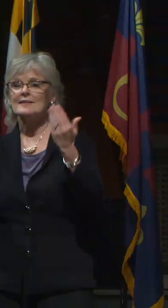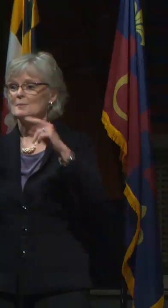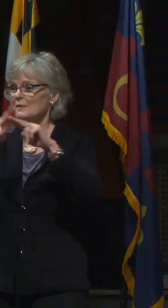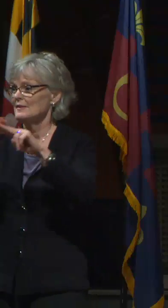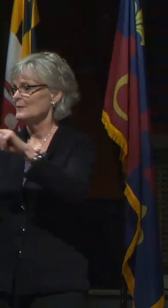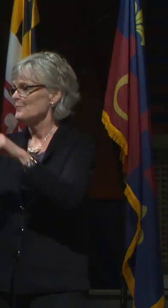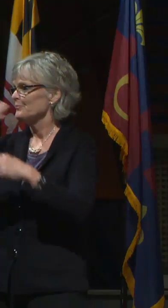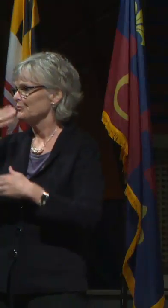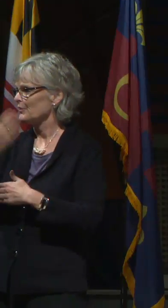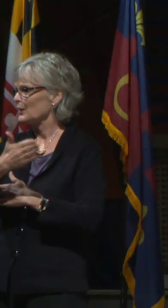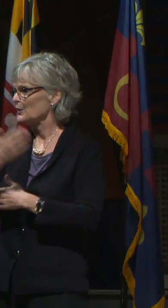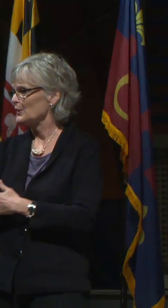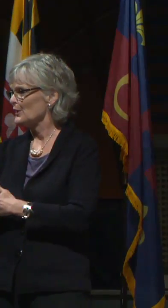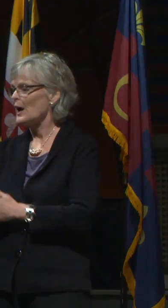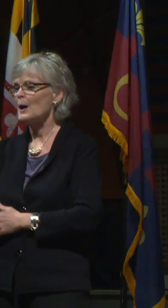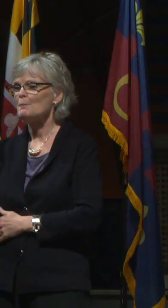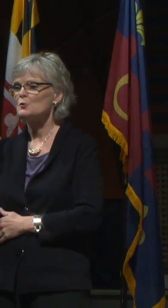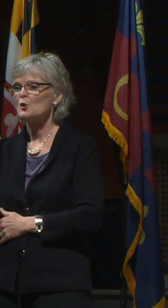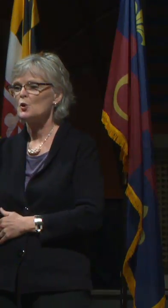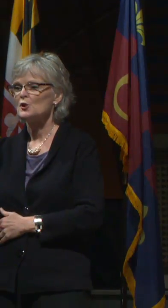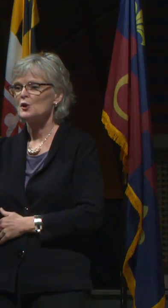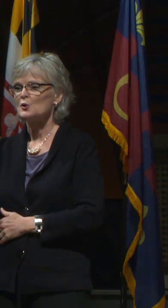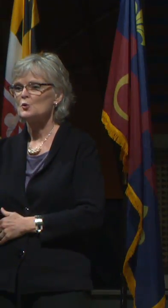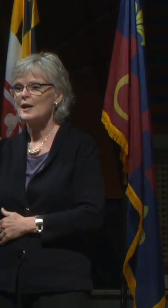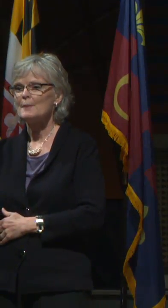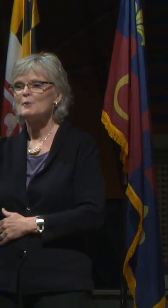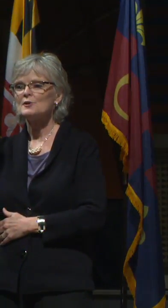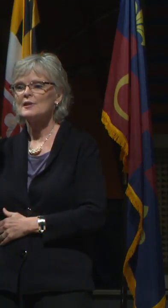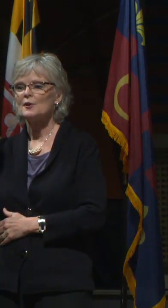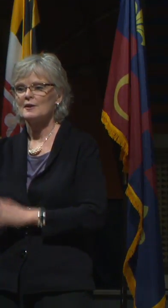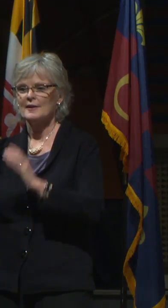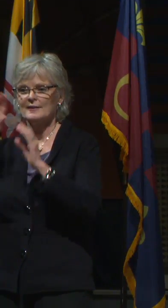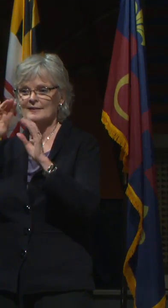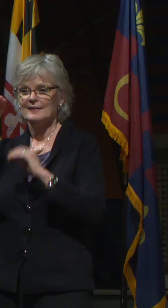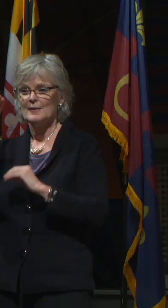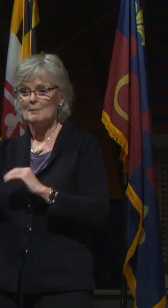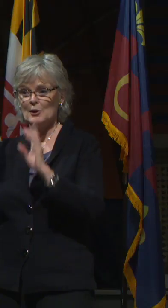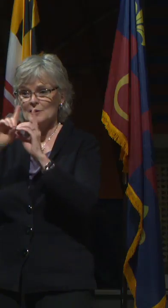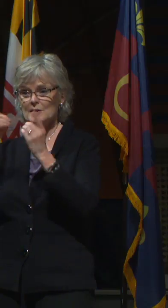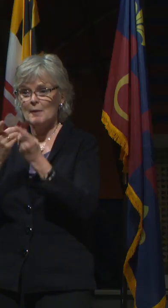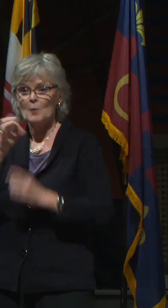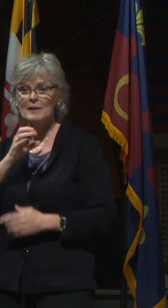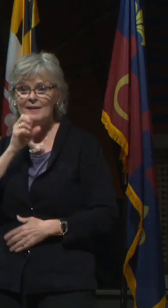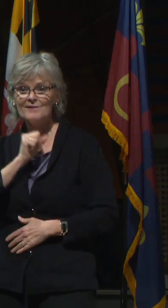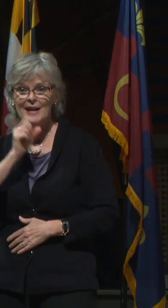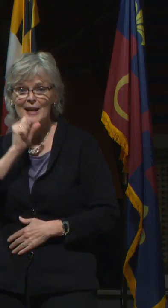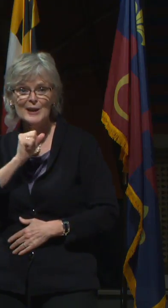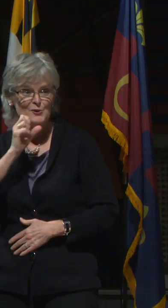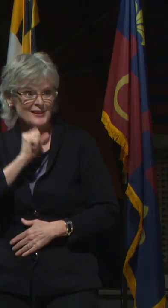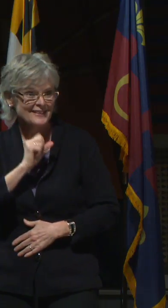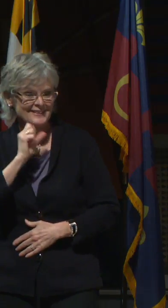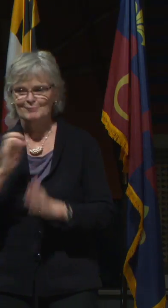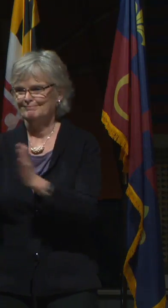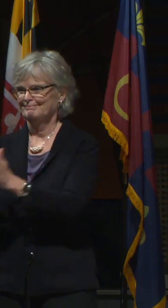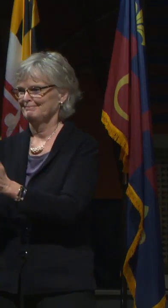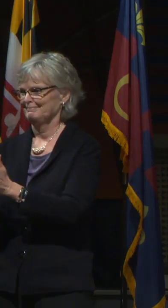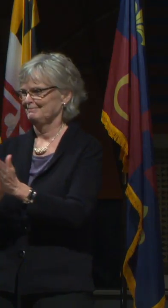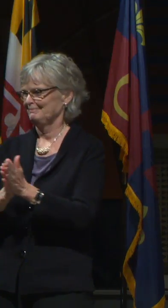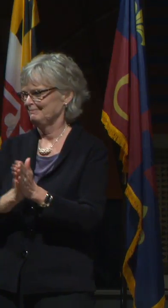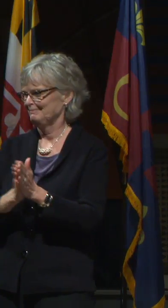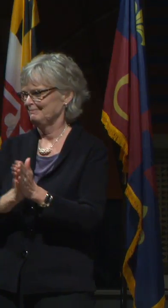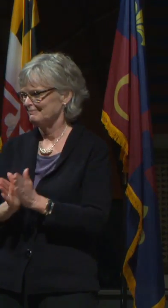Good morning. I'm Rona Kramer, Secretary of the Maryland Department of Aging and lifelong...